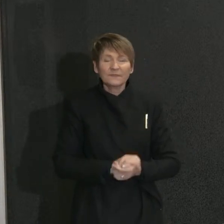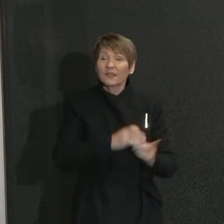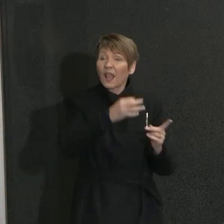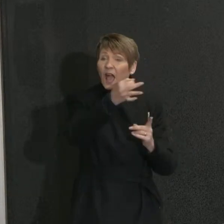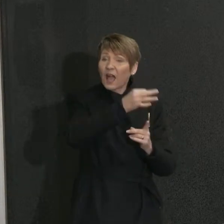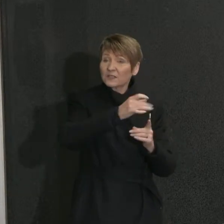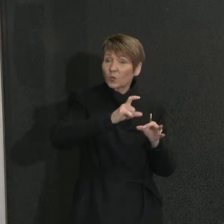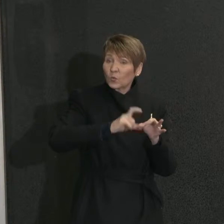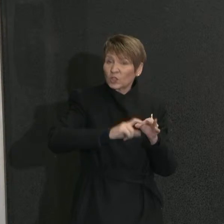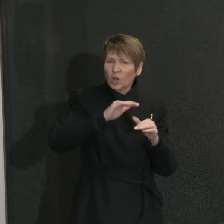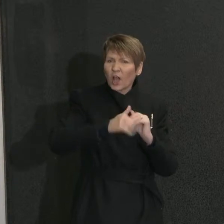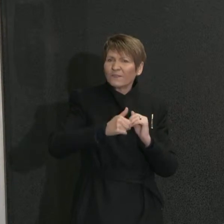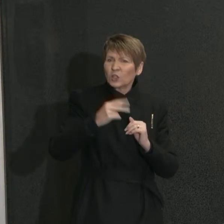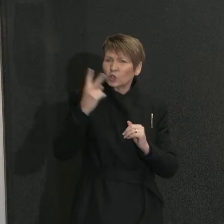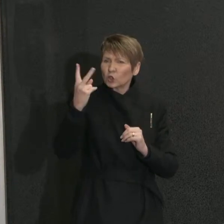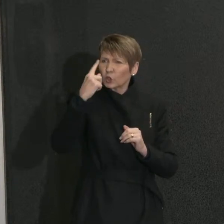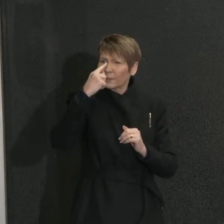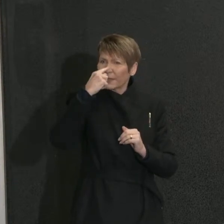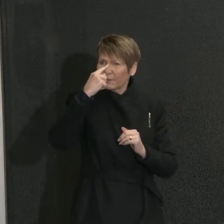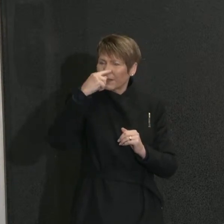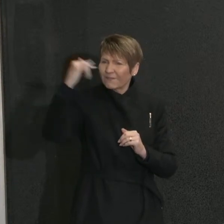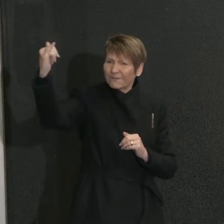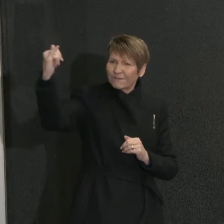that's a fair way back. Yeah, it is.